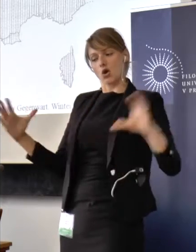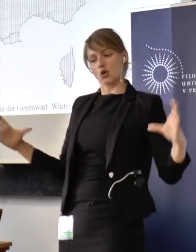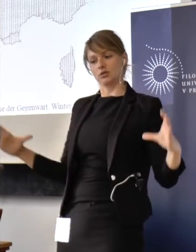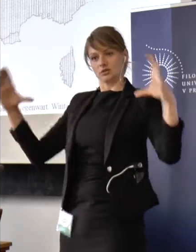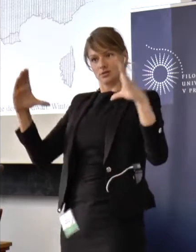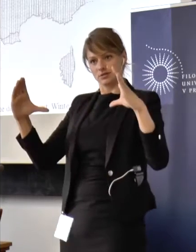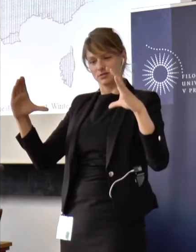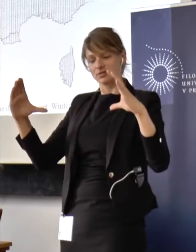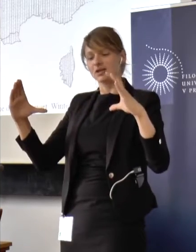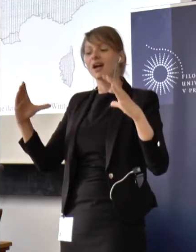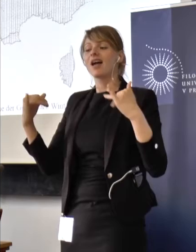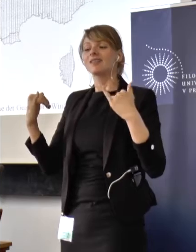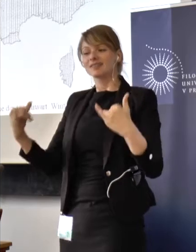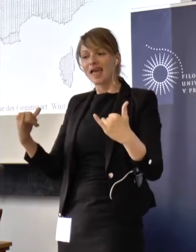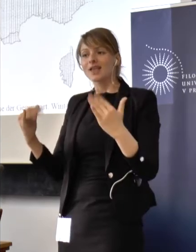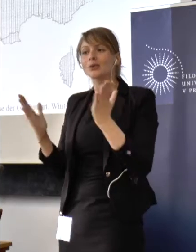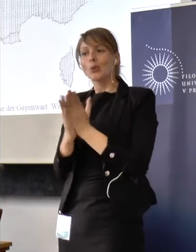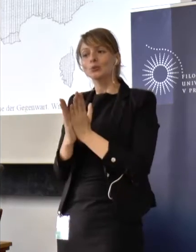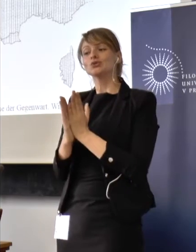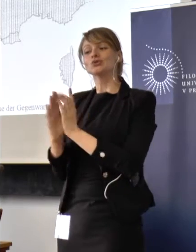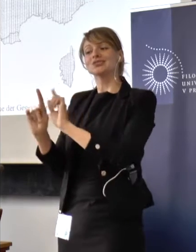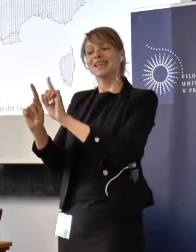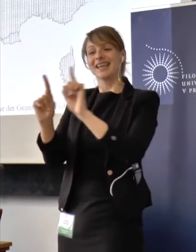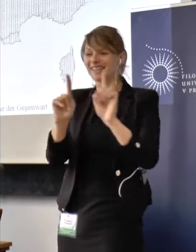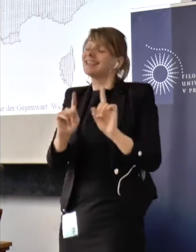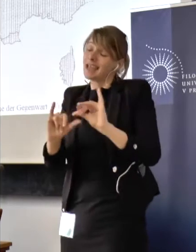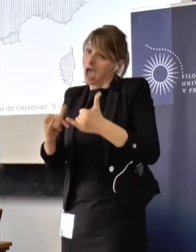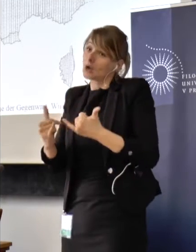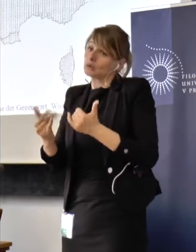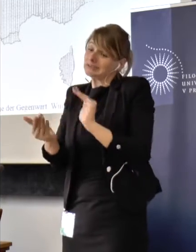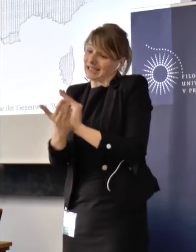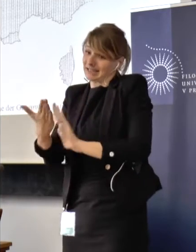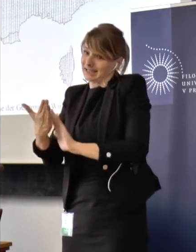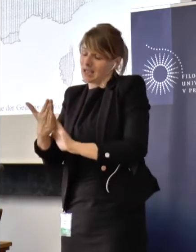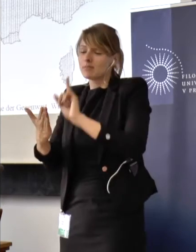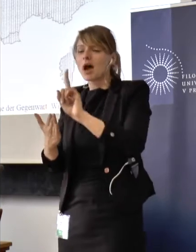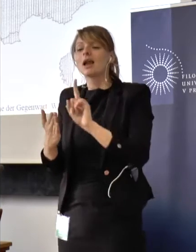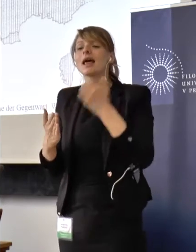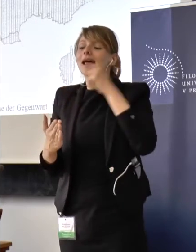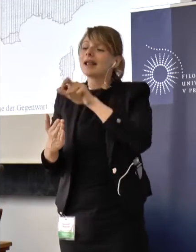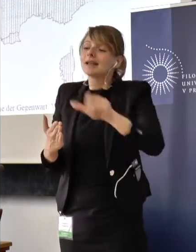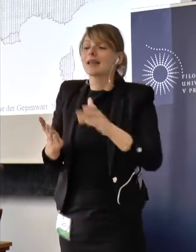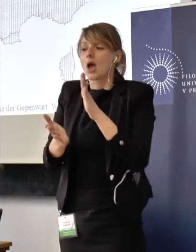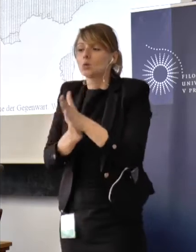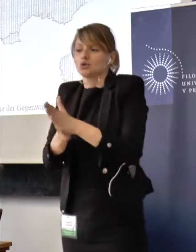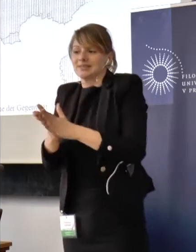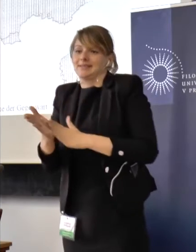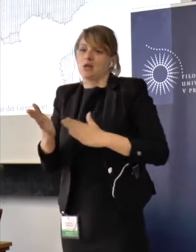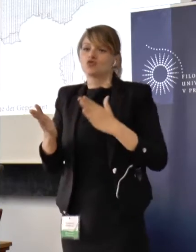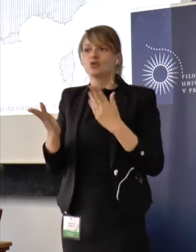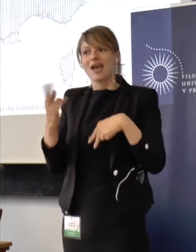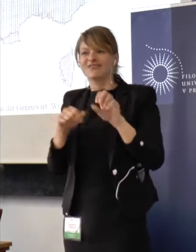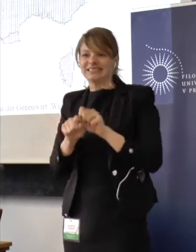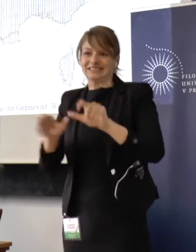English, but by the way, they do not learn it because they are so much interested in England or America, but they learn it because they want to